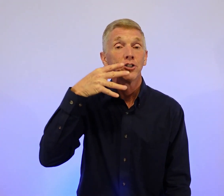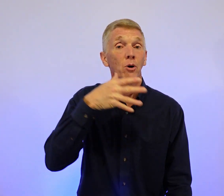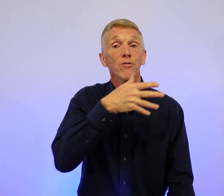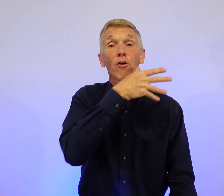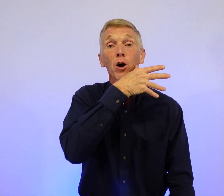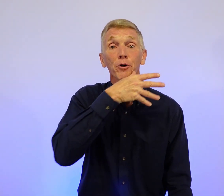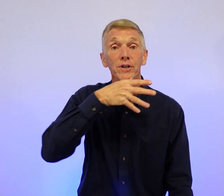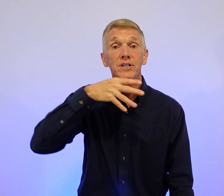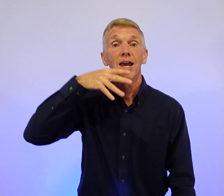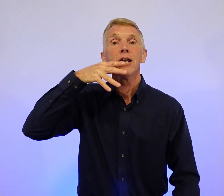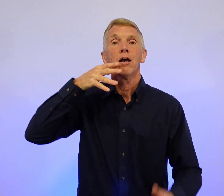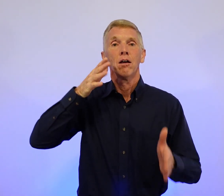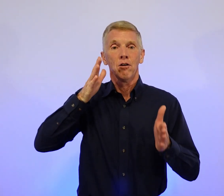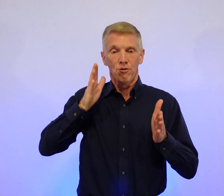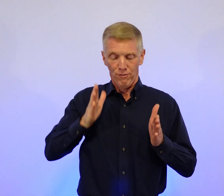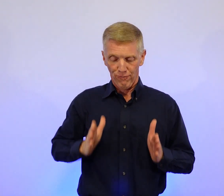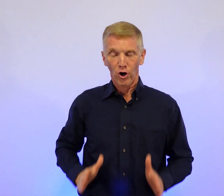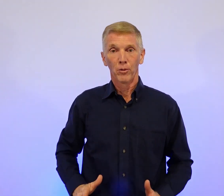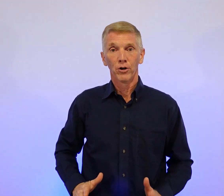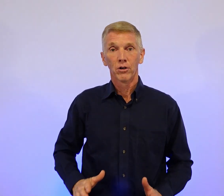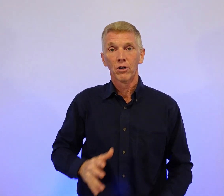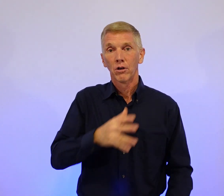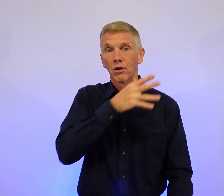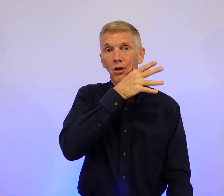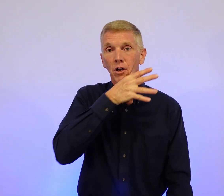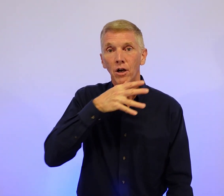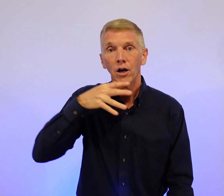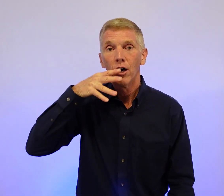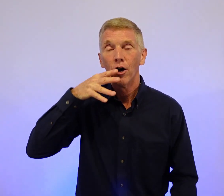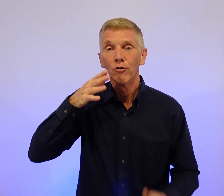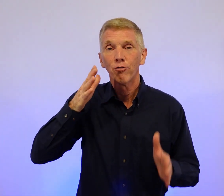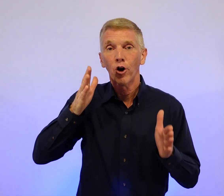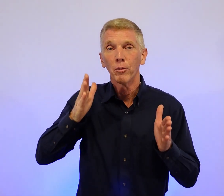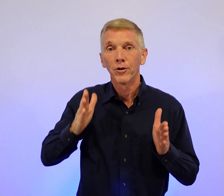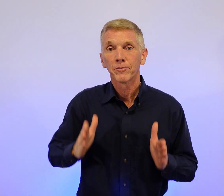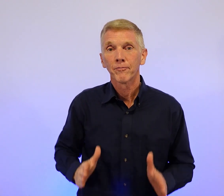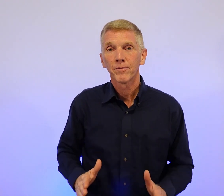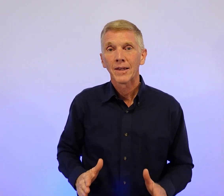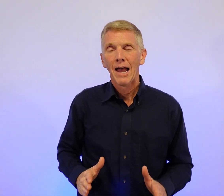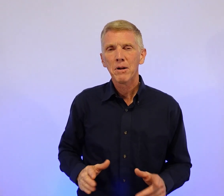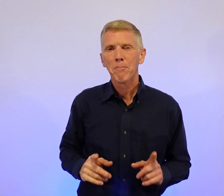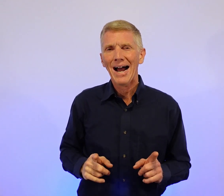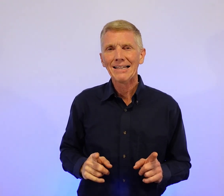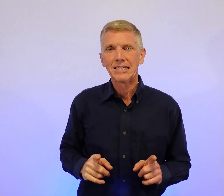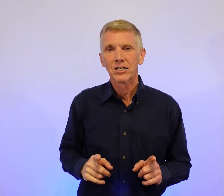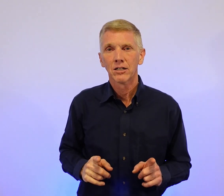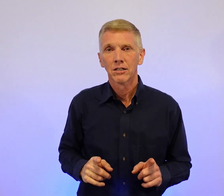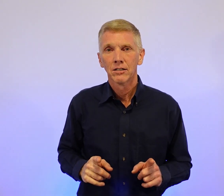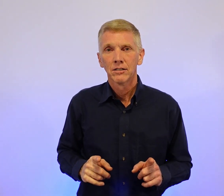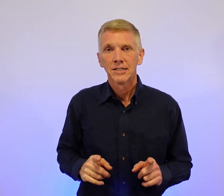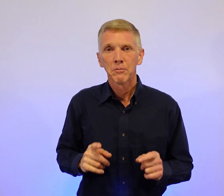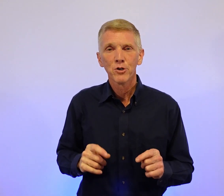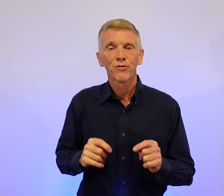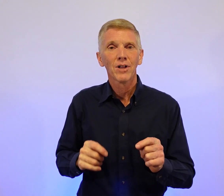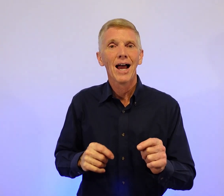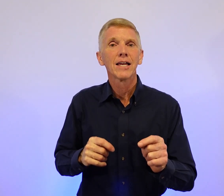a farmer is a farmer. A farmer. How about a pilot? Somebody who